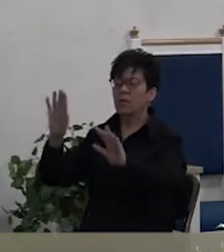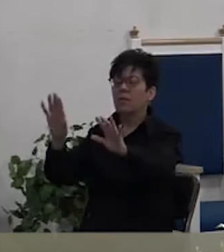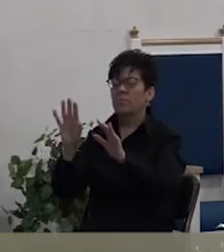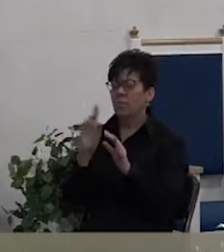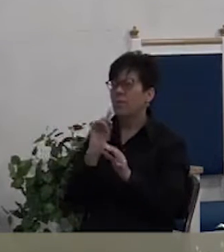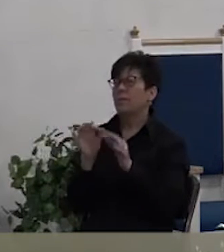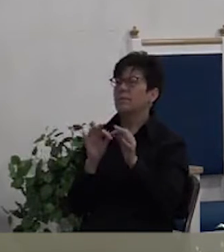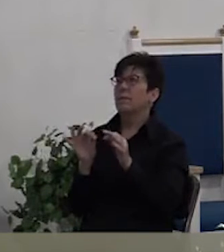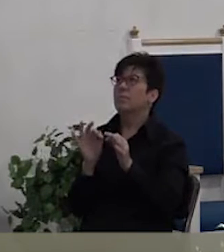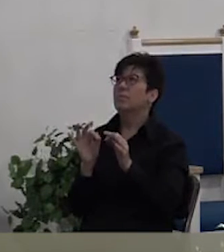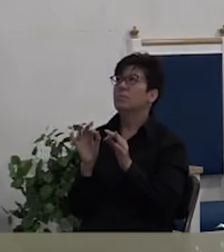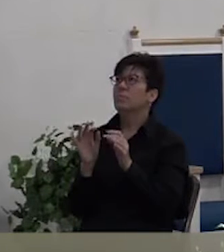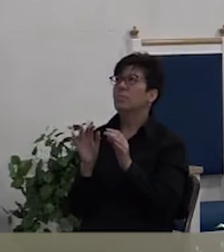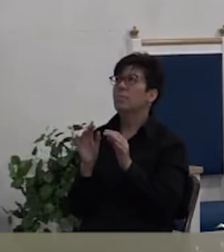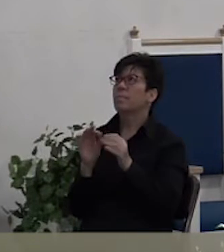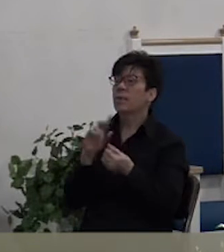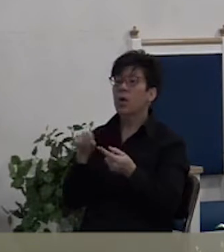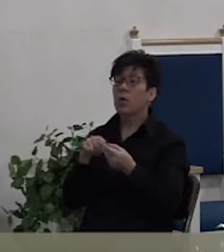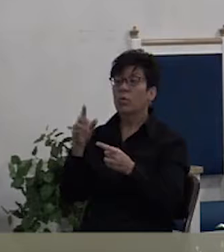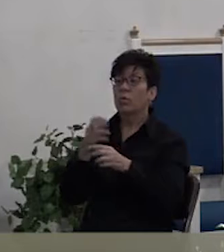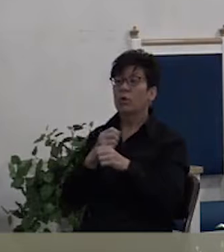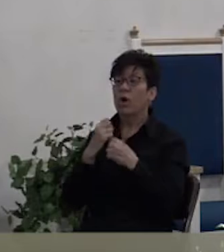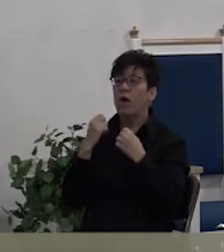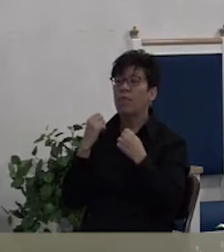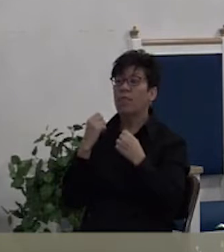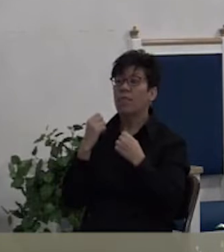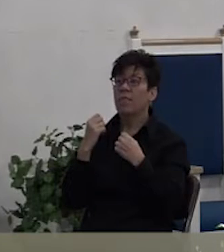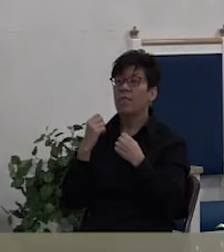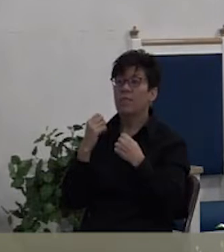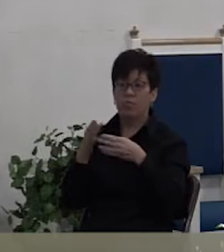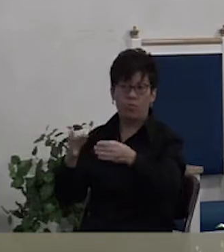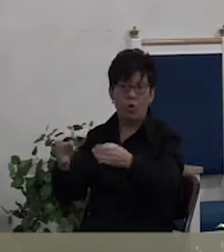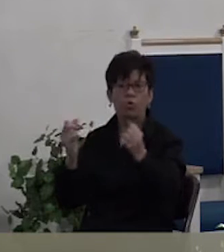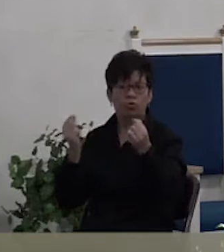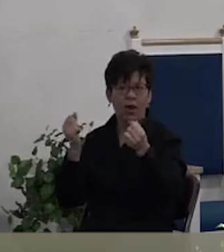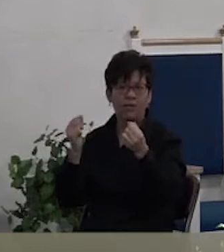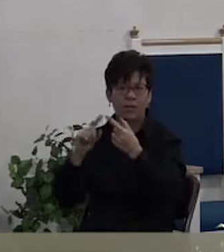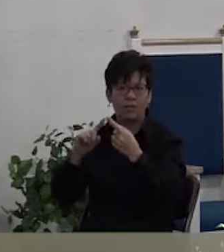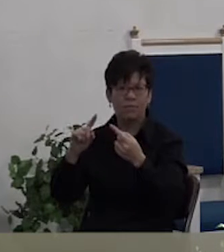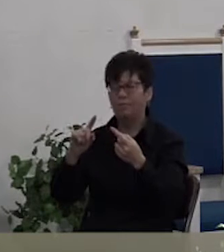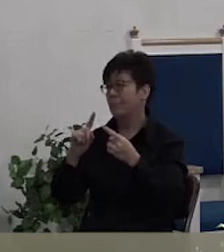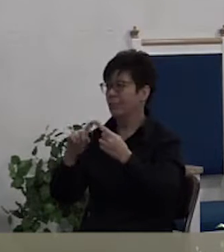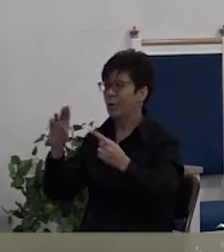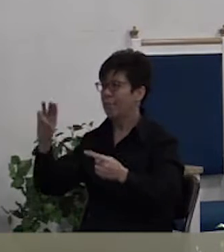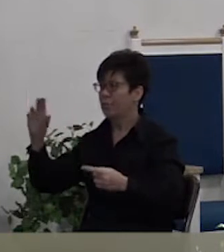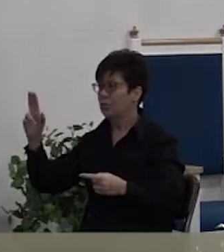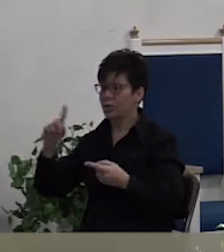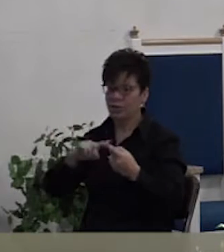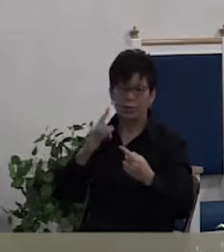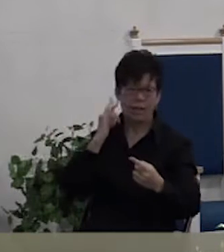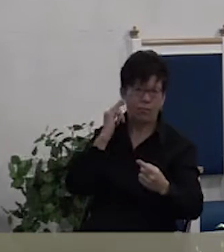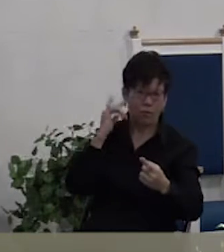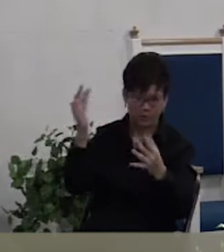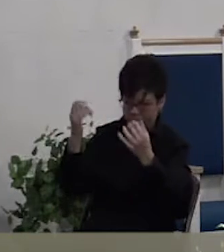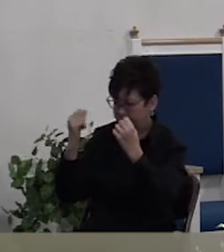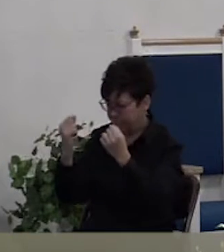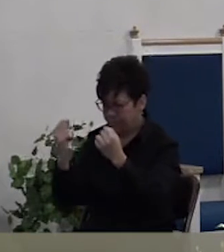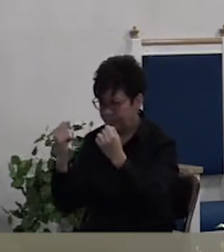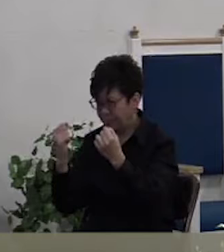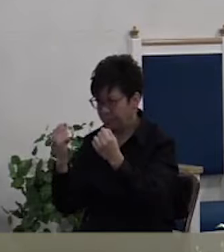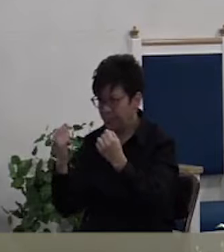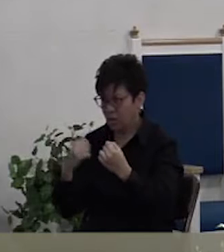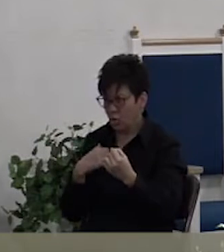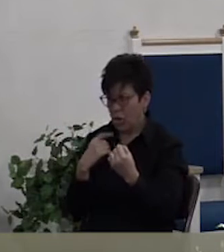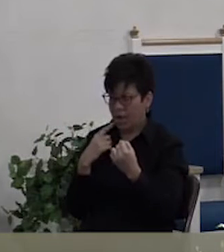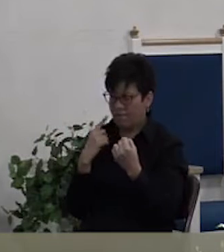Let me say it this way. When you get on the road and you're driving from Michigan to California, there is